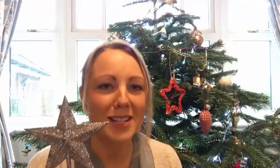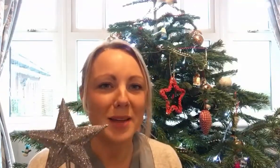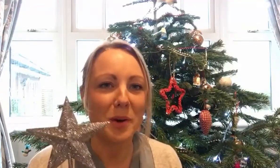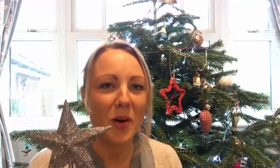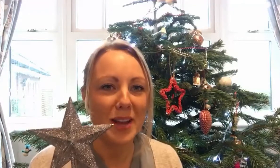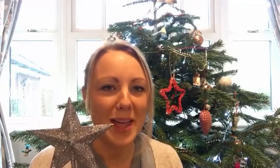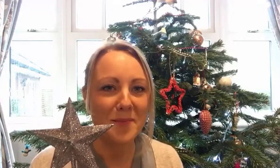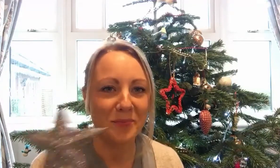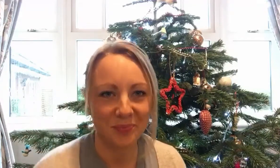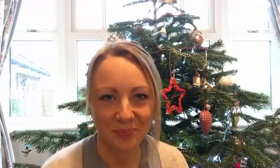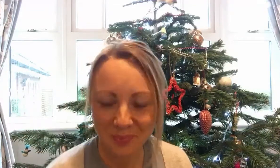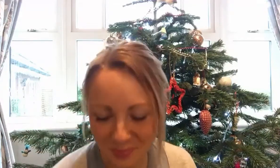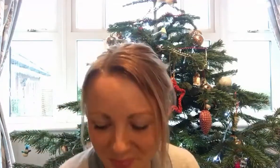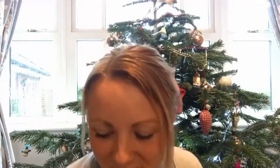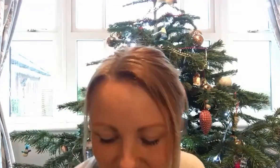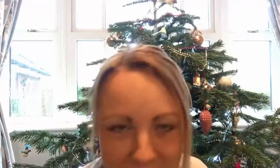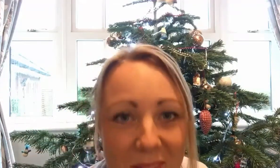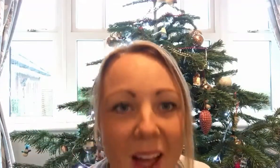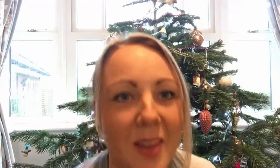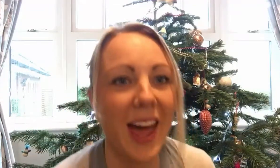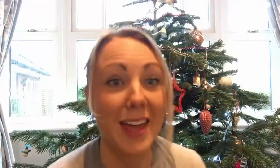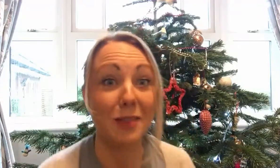worship and honour him. Okay, you ready